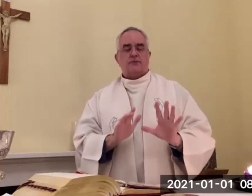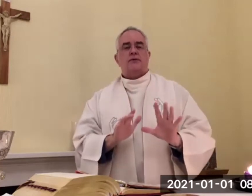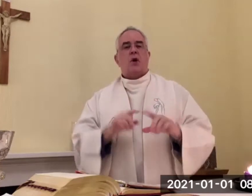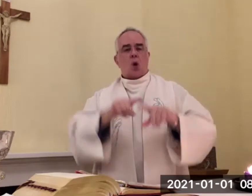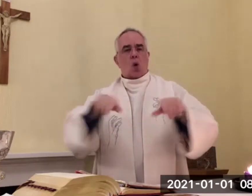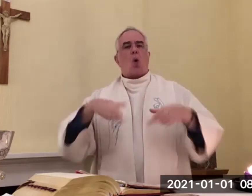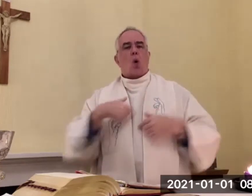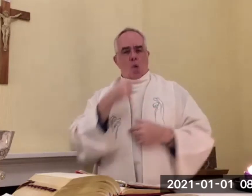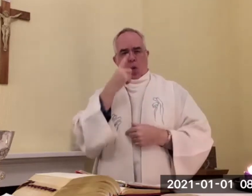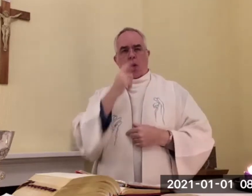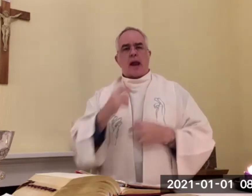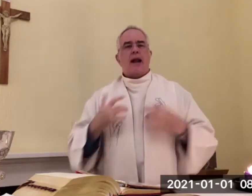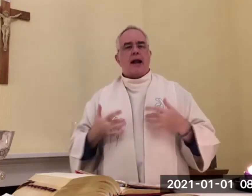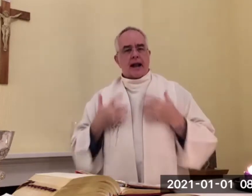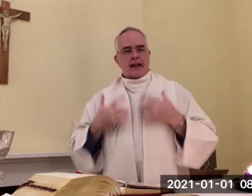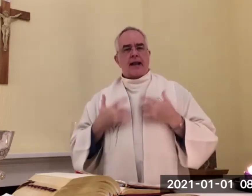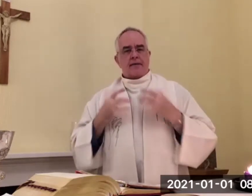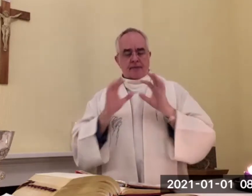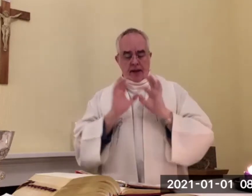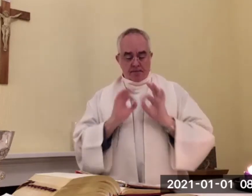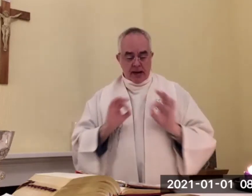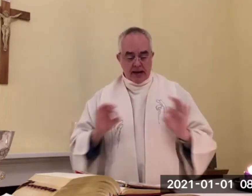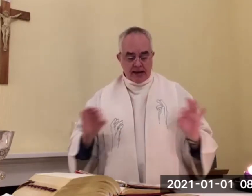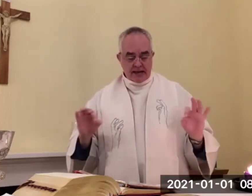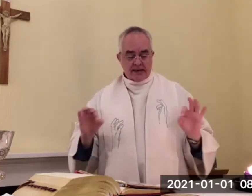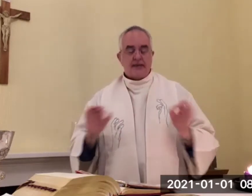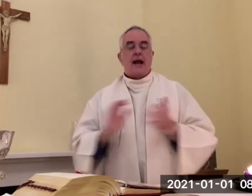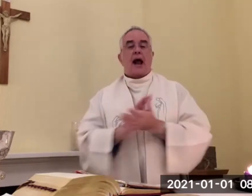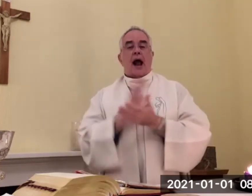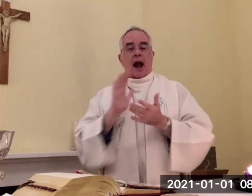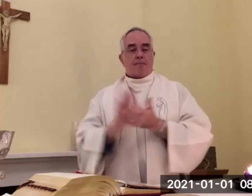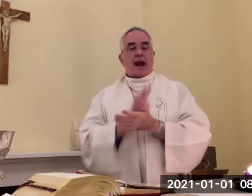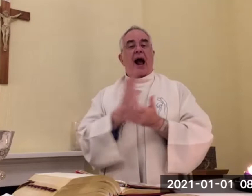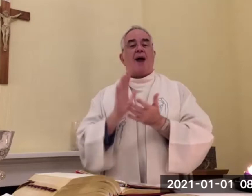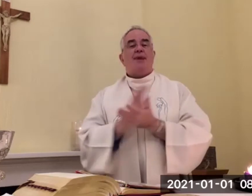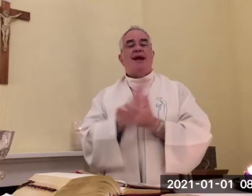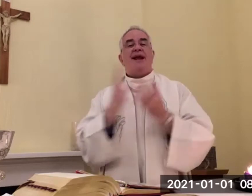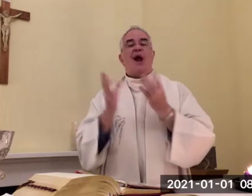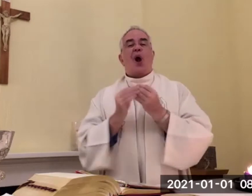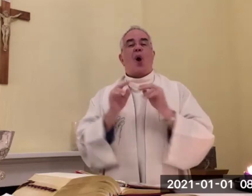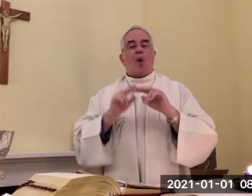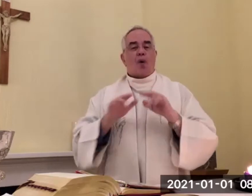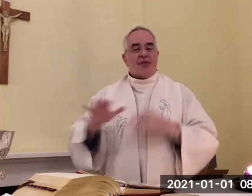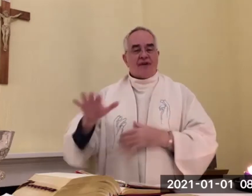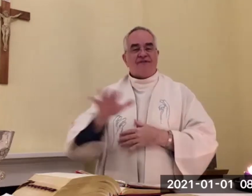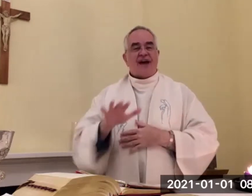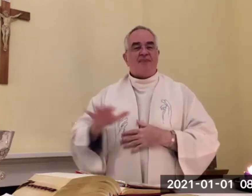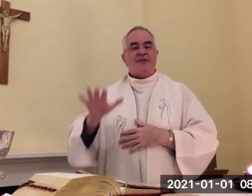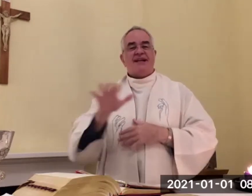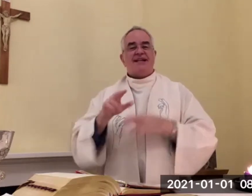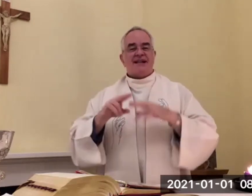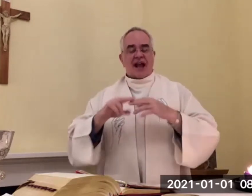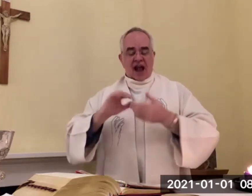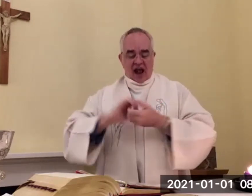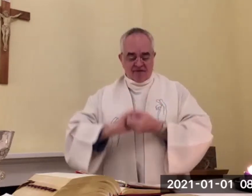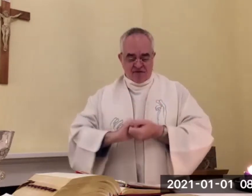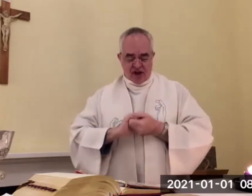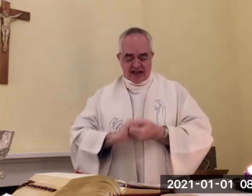We can live in peace and be happy with our families and friends.